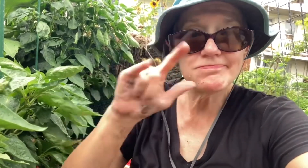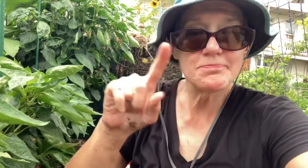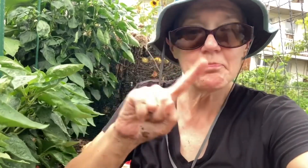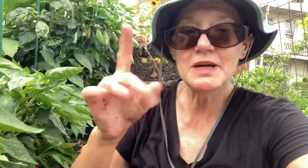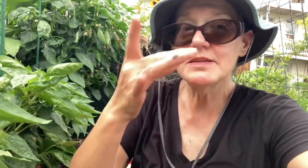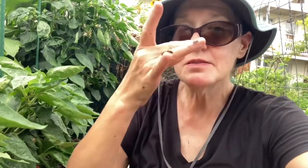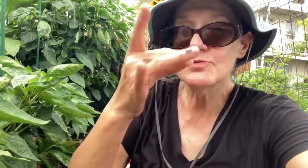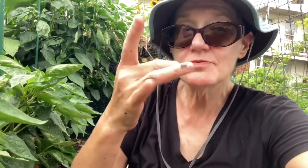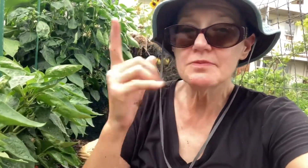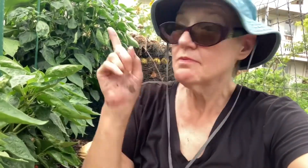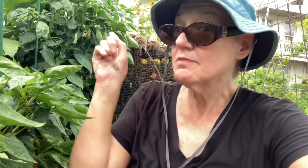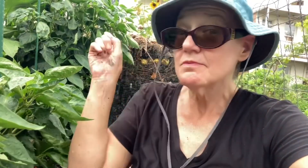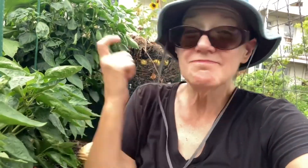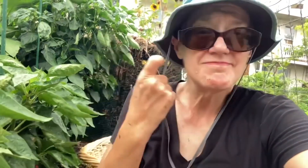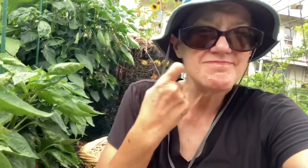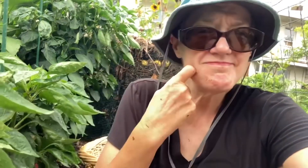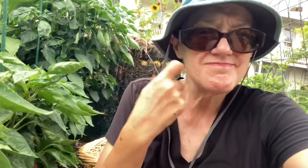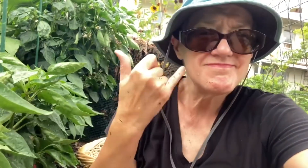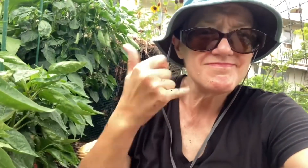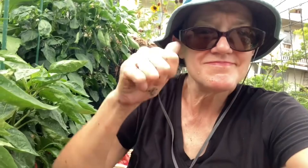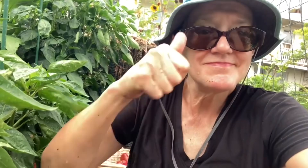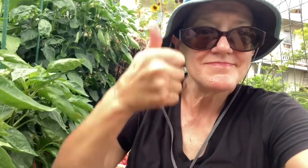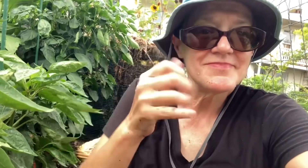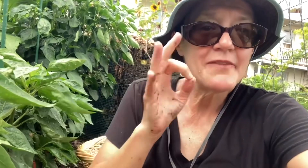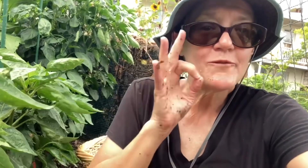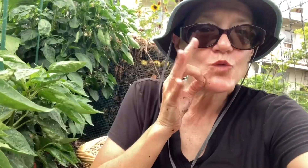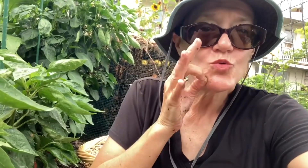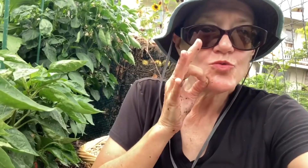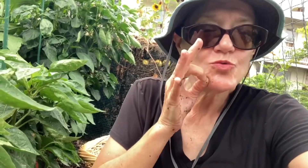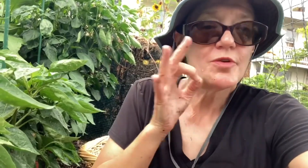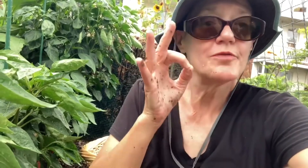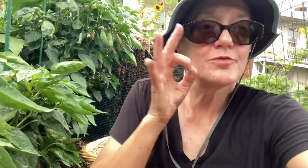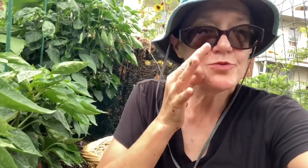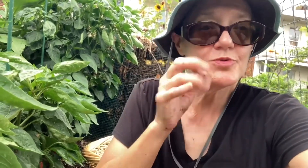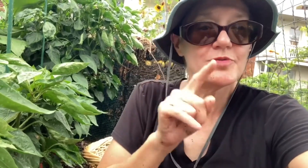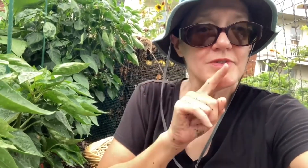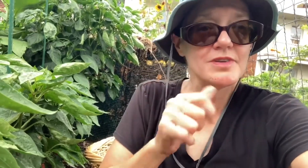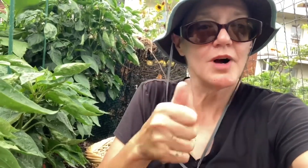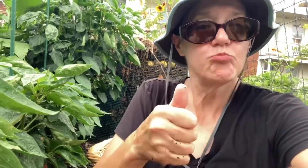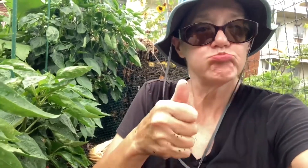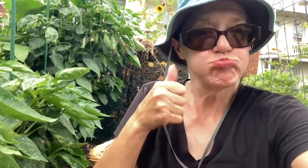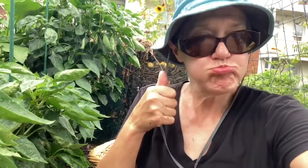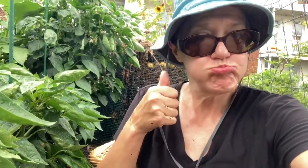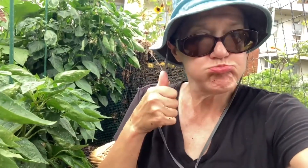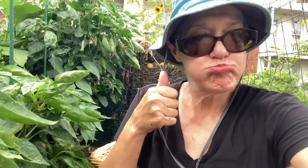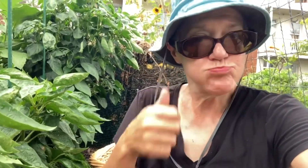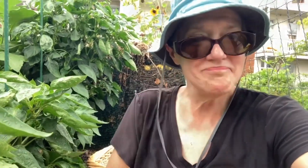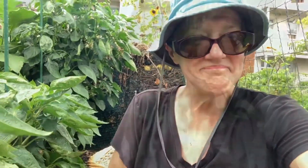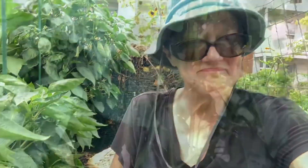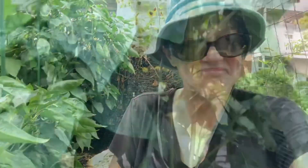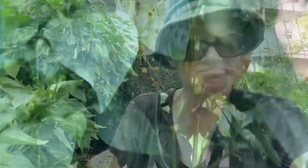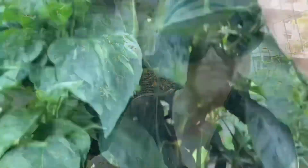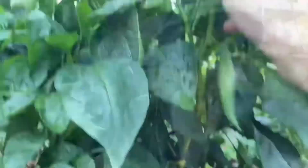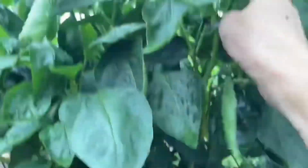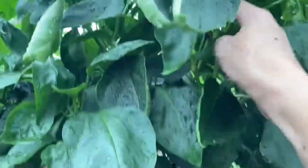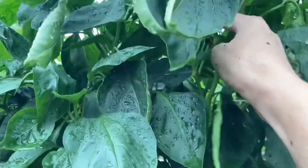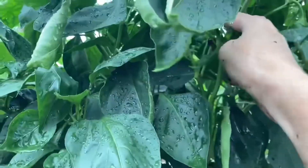it's also in rich soil. But interestingly, it's just now setting fruit. So the fruit is